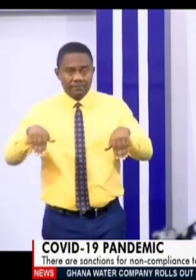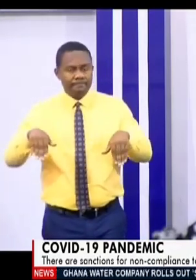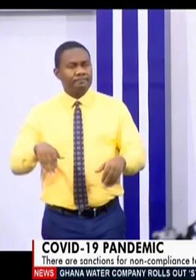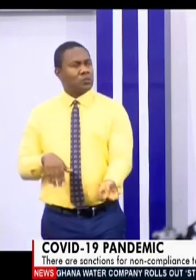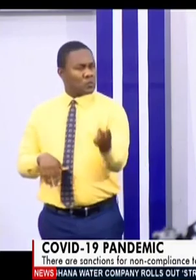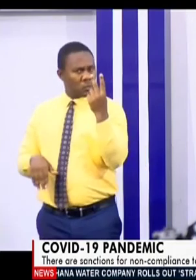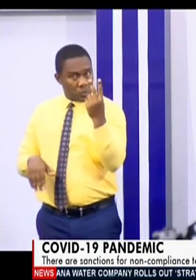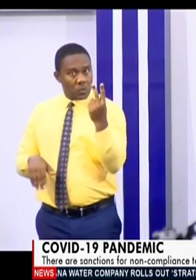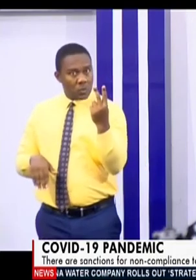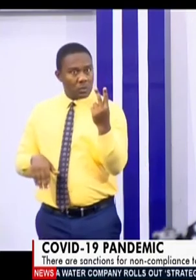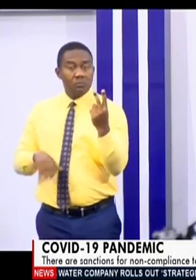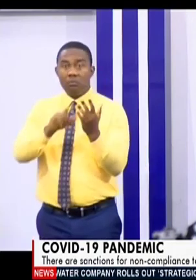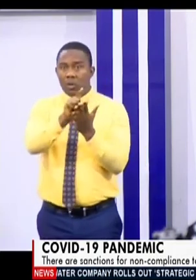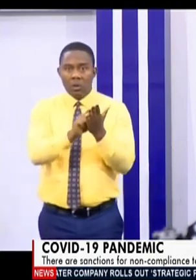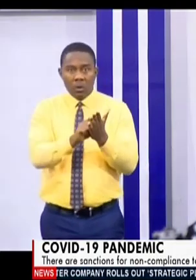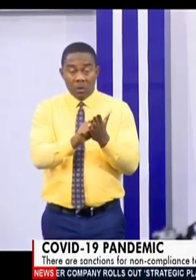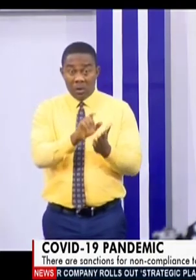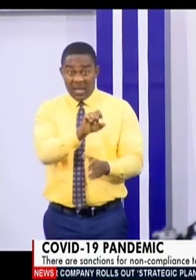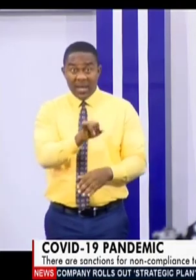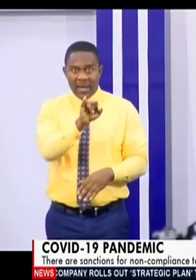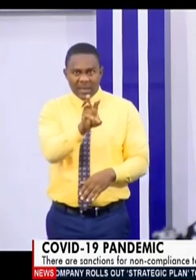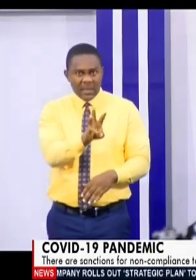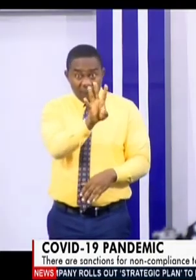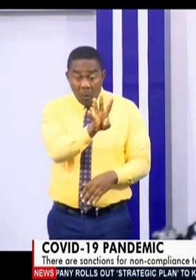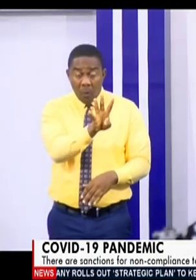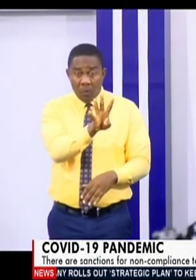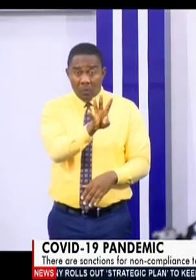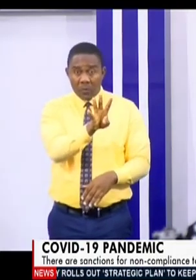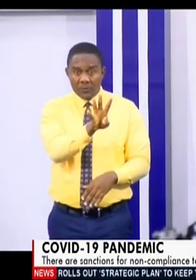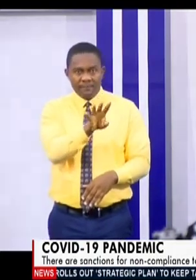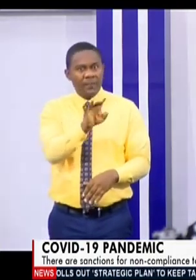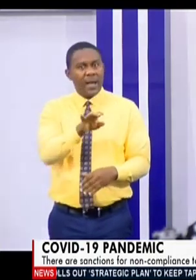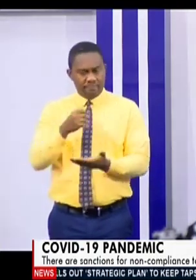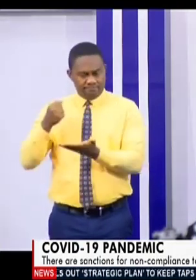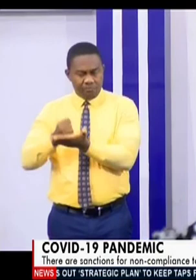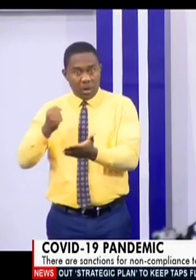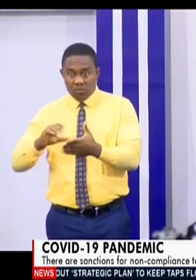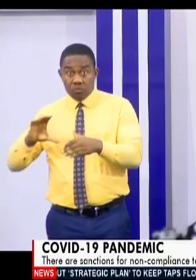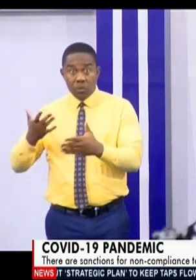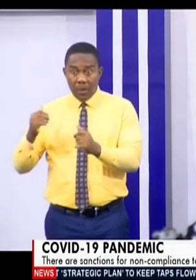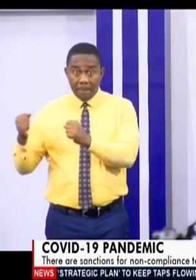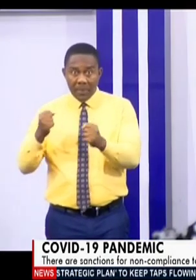executive instruments, EI 64, which was gazetted